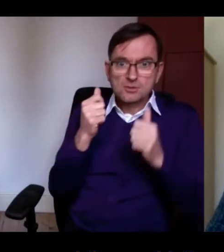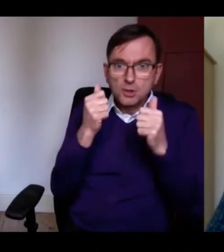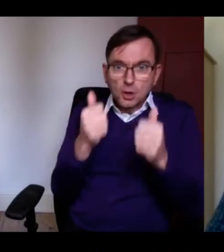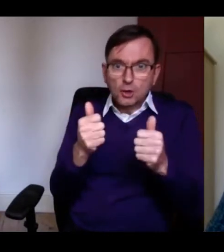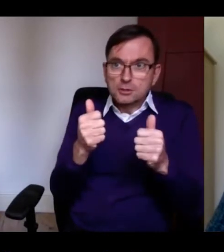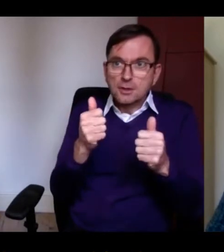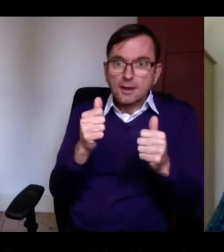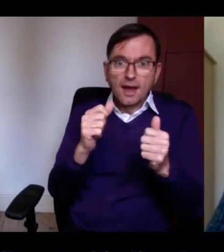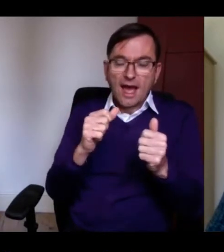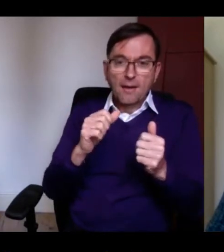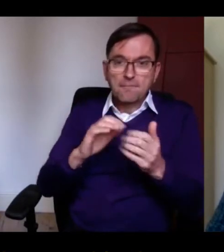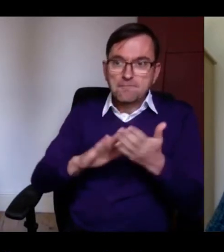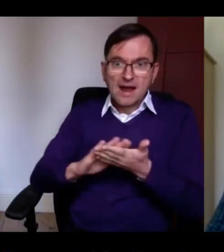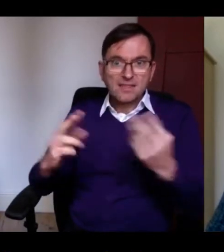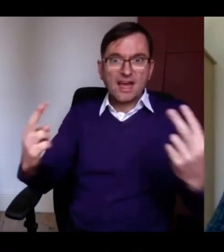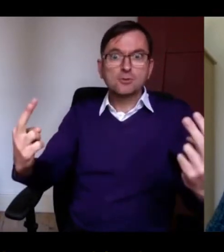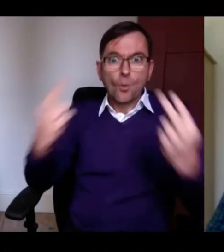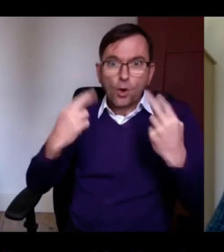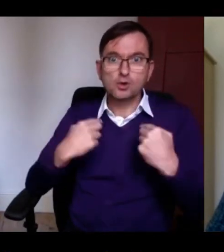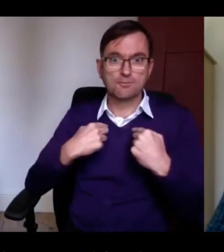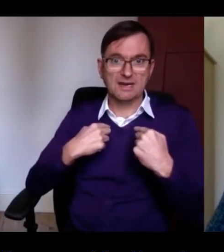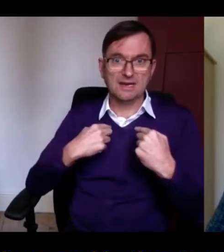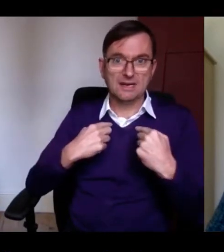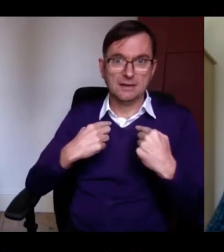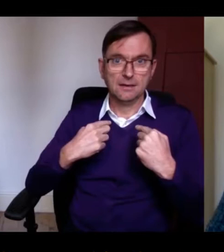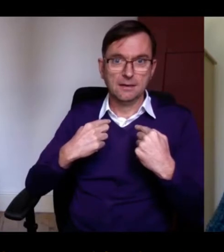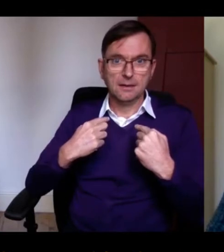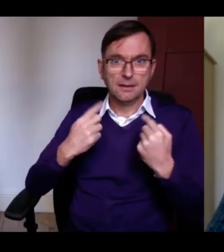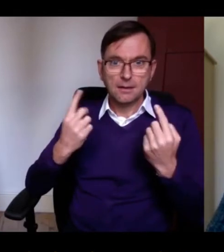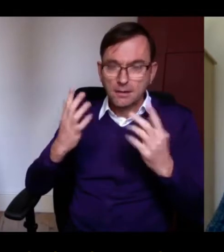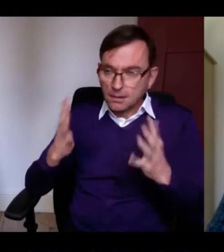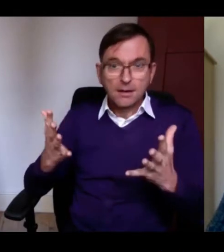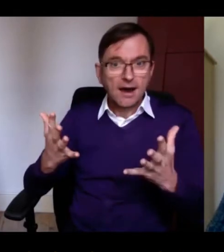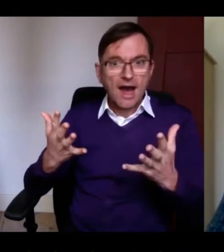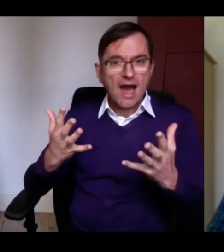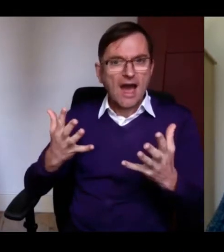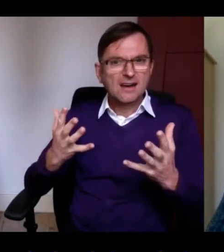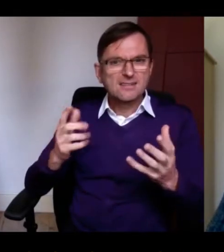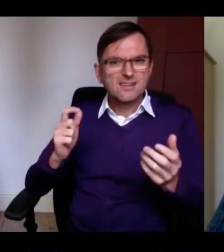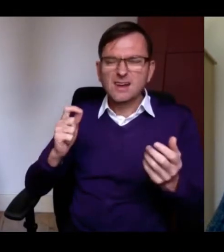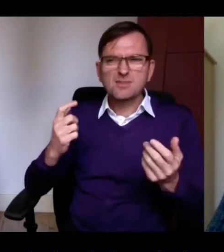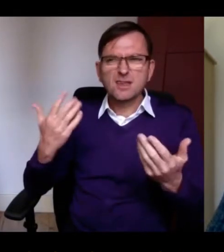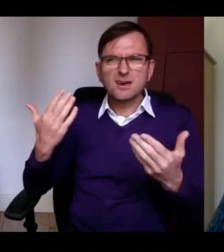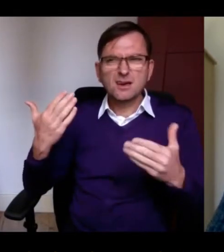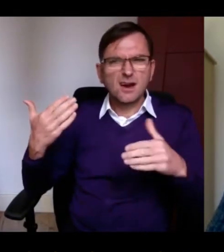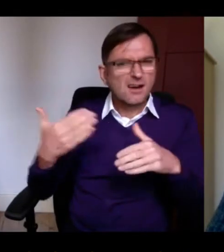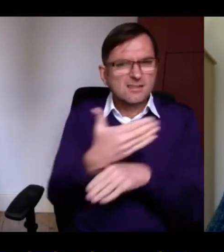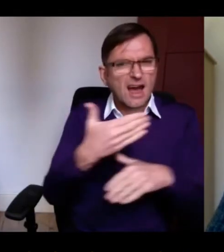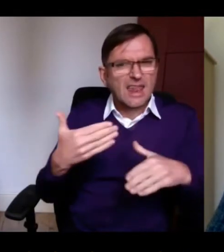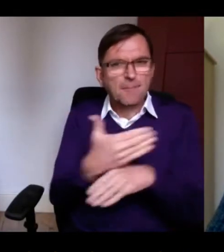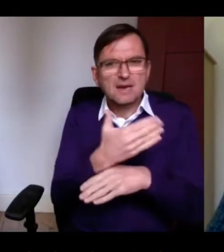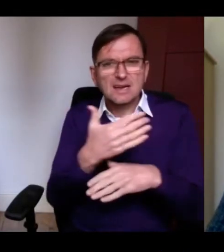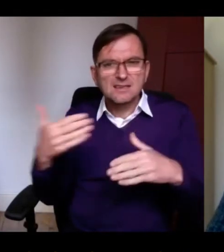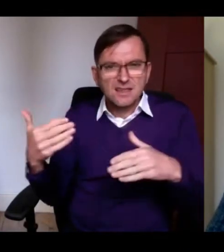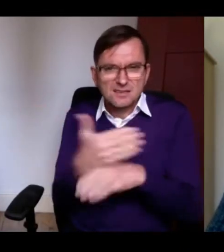from. So it was good for them to understand, look at me, I'm signing, but you just need to hear the words